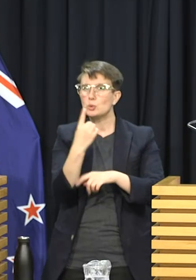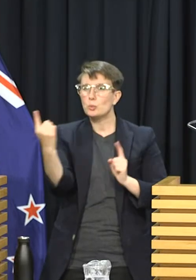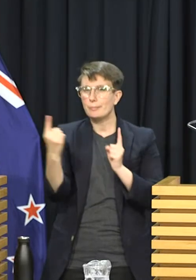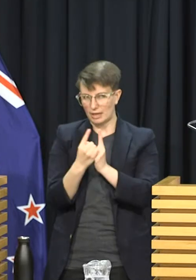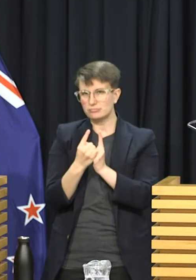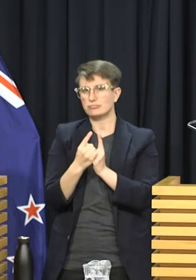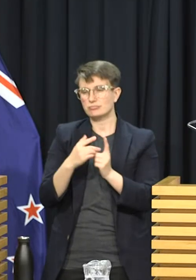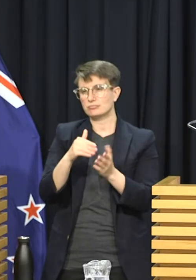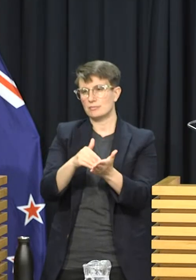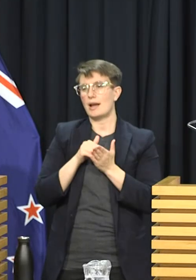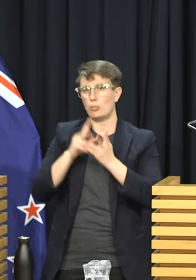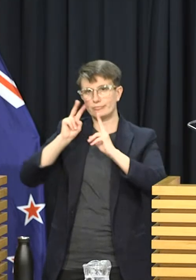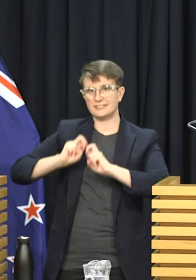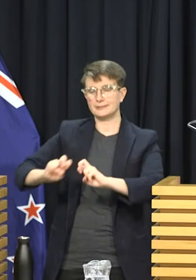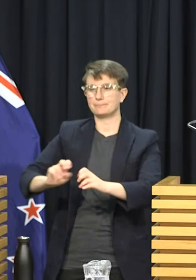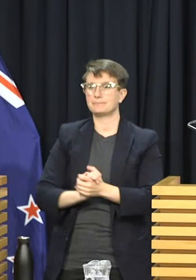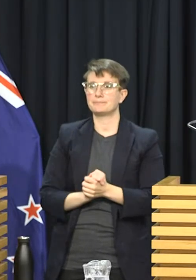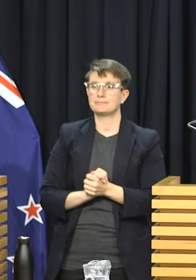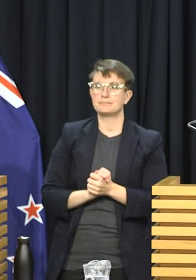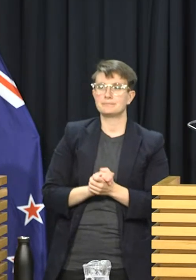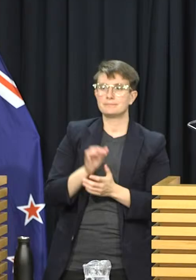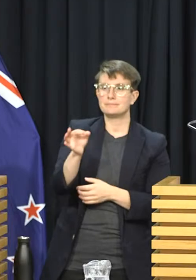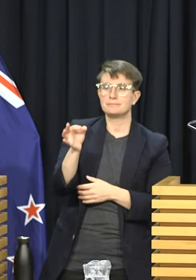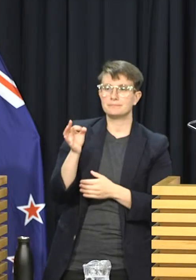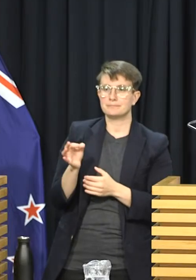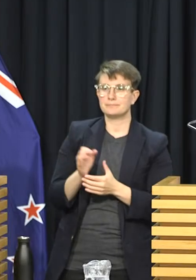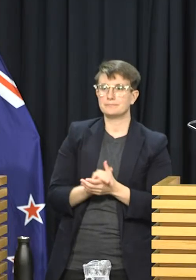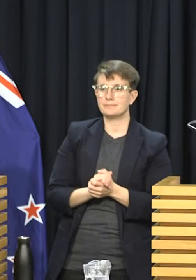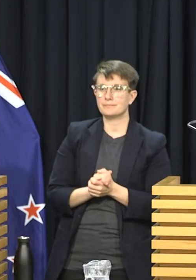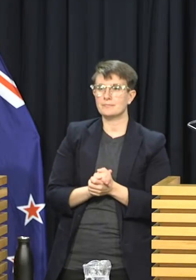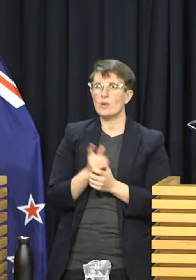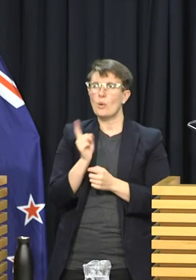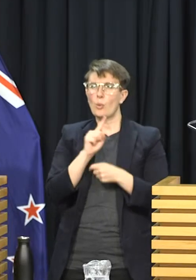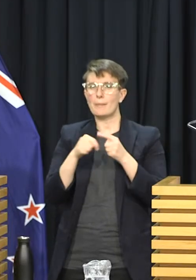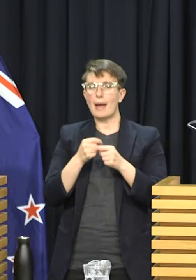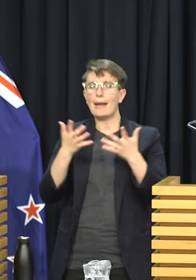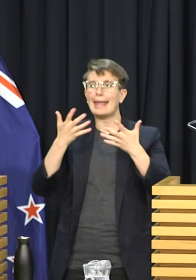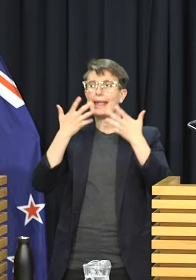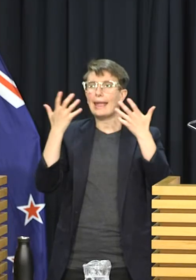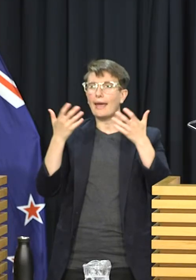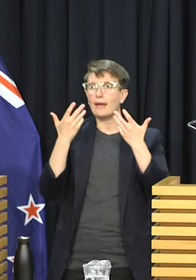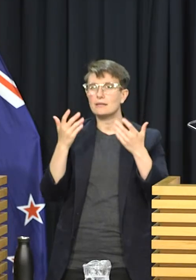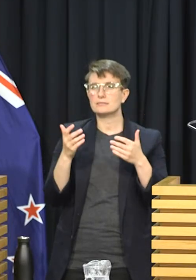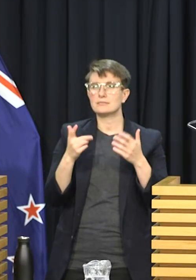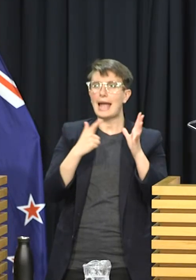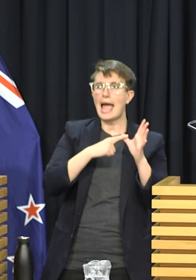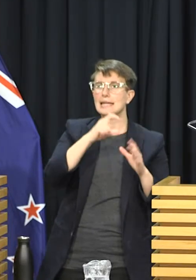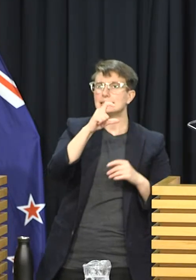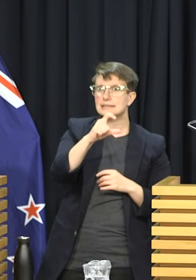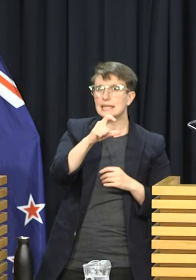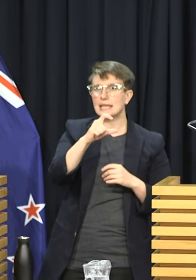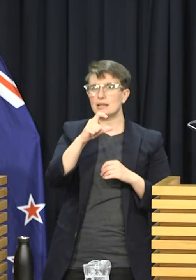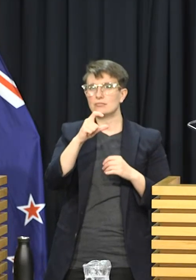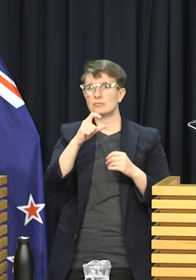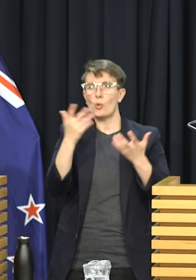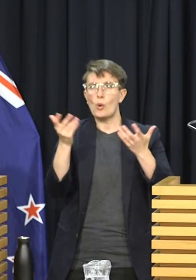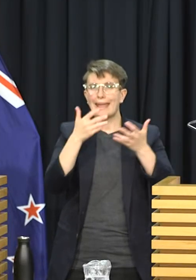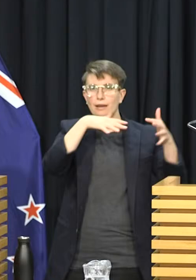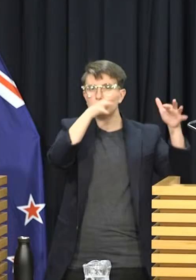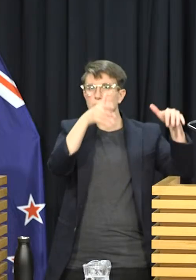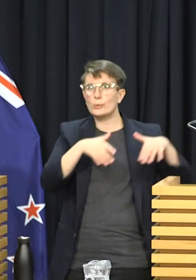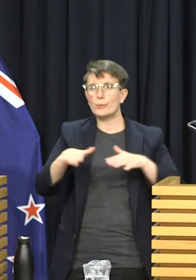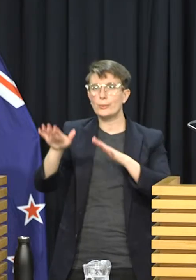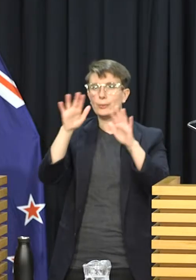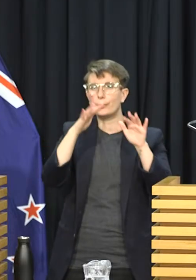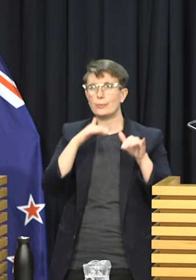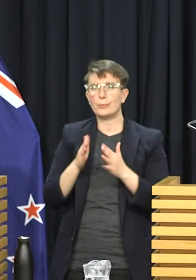investigation. what's the status of its air conditioning systems, airflow? There was obviously that effort to change